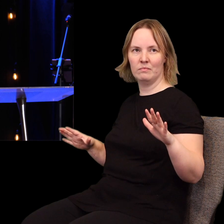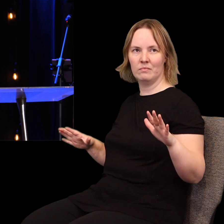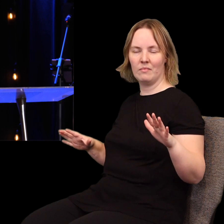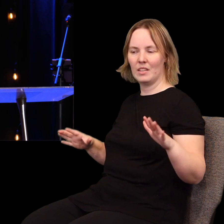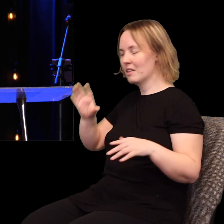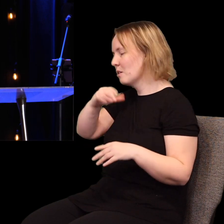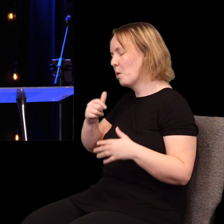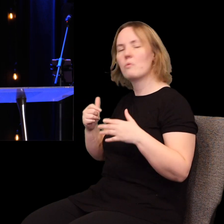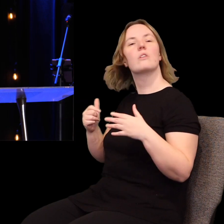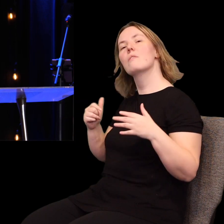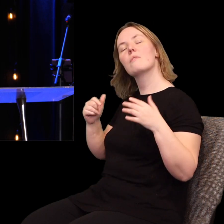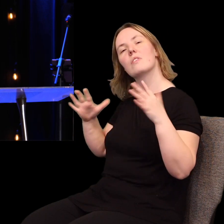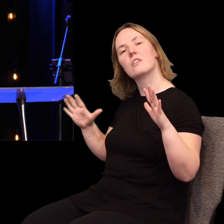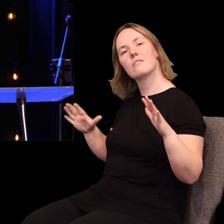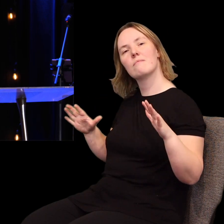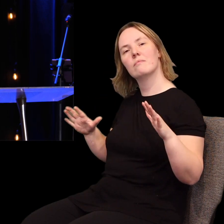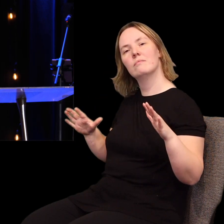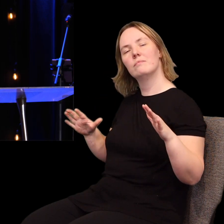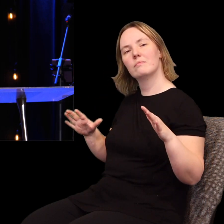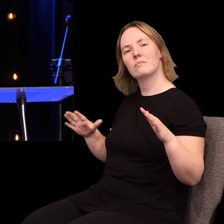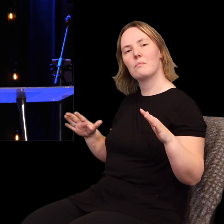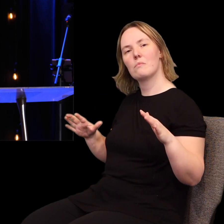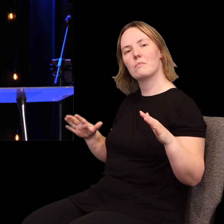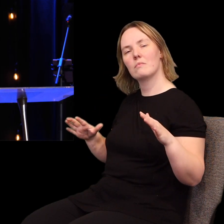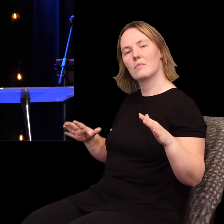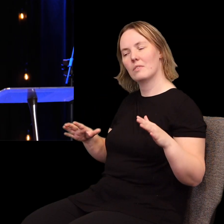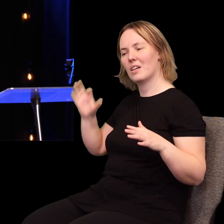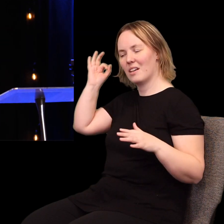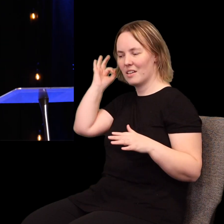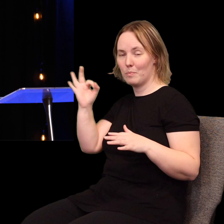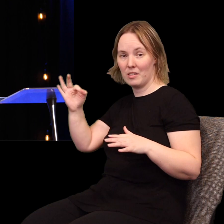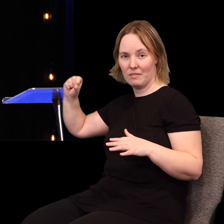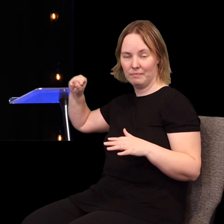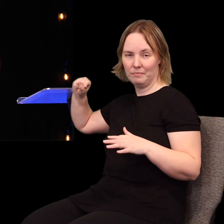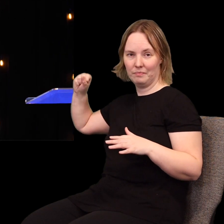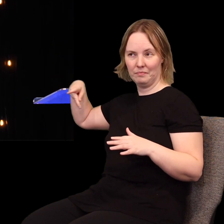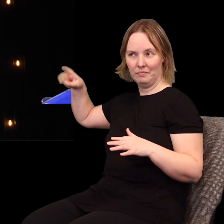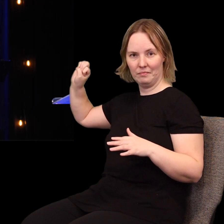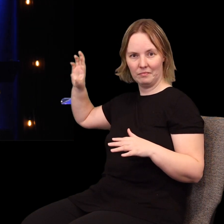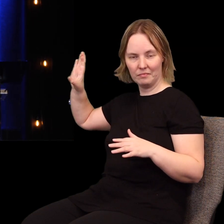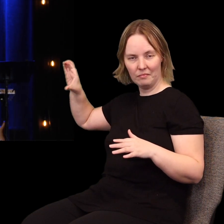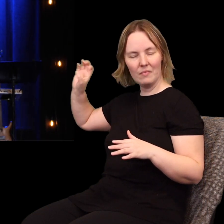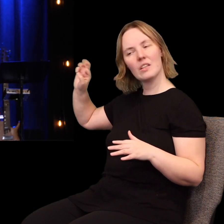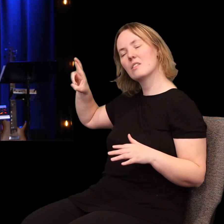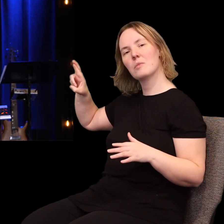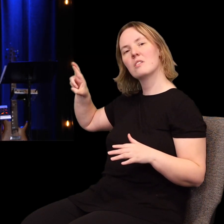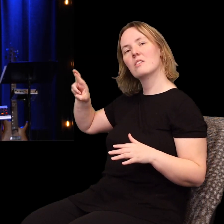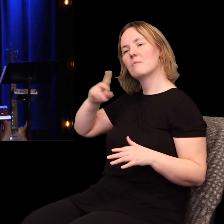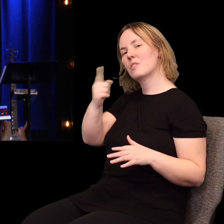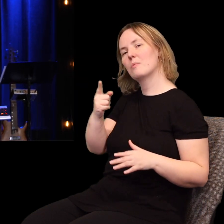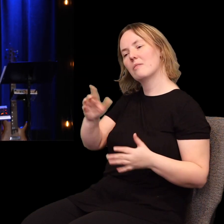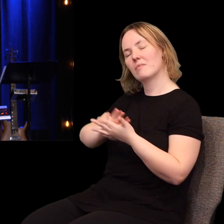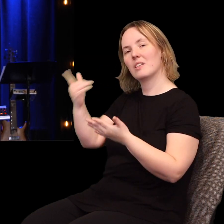finish and that he will not finish. It's a simple word this morning. But as Pastor Spencer mentioned last week, the voice of the Lord, that